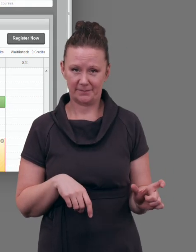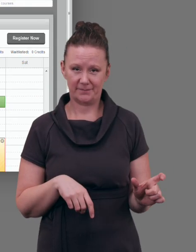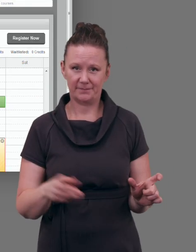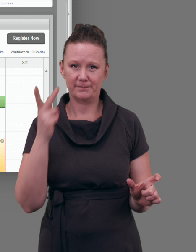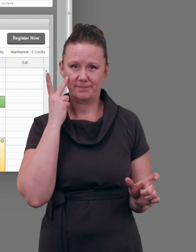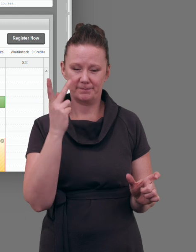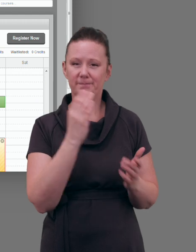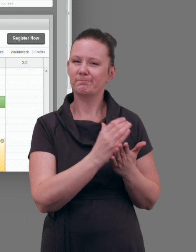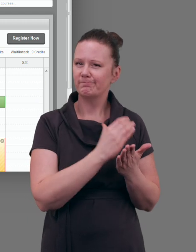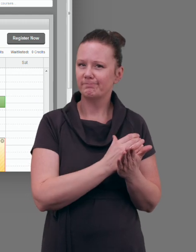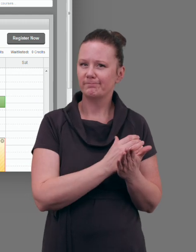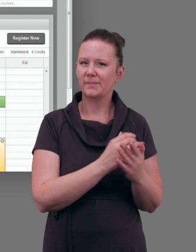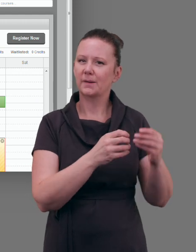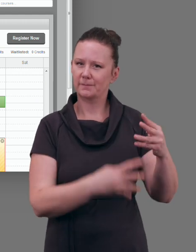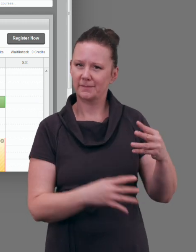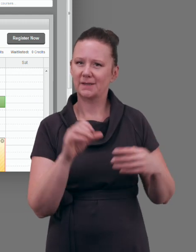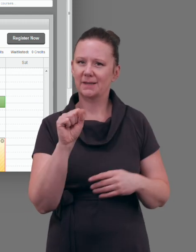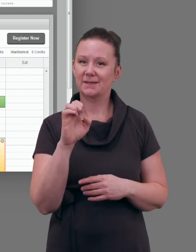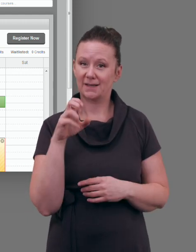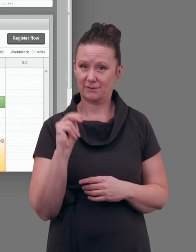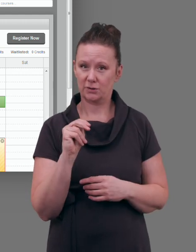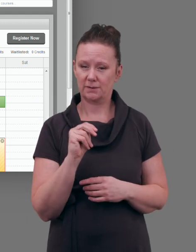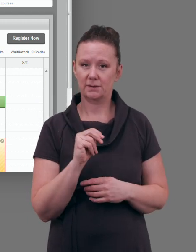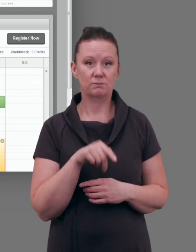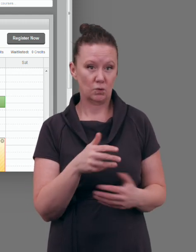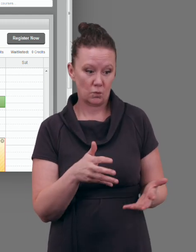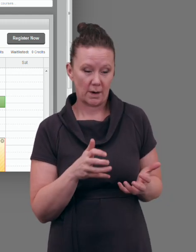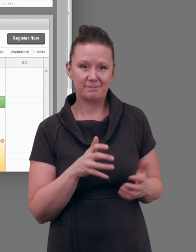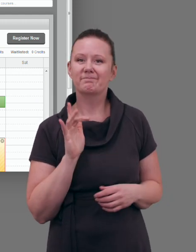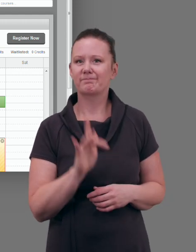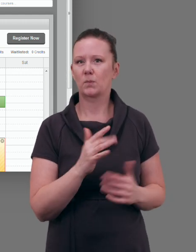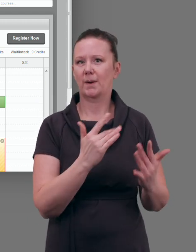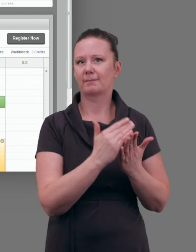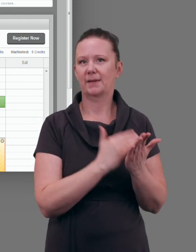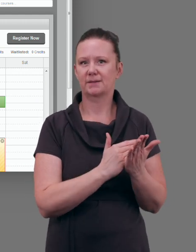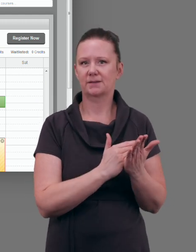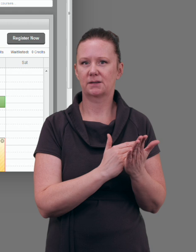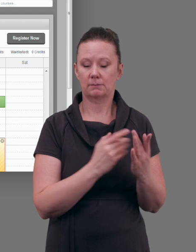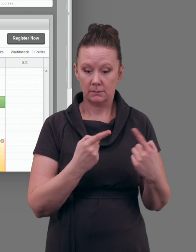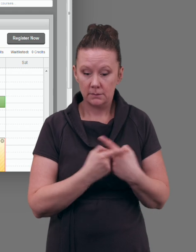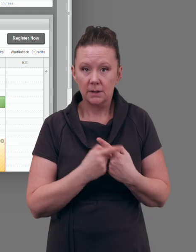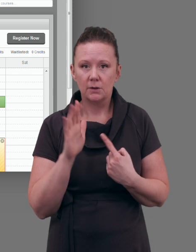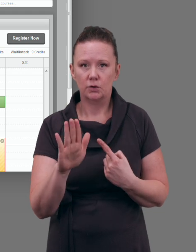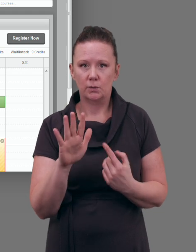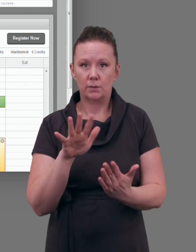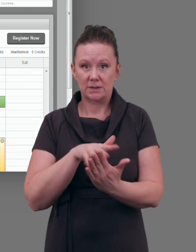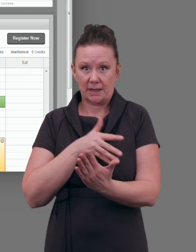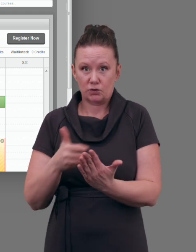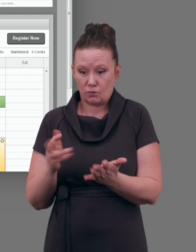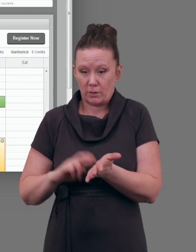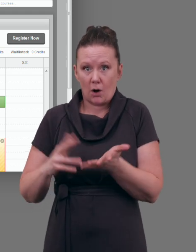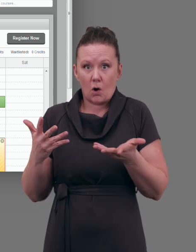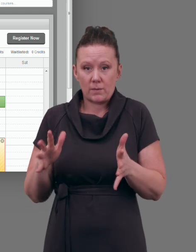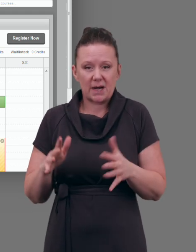sections. Select Waitlist on the Planned section. You can waitlist even if a date or time conflict exists with a section